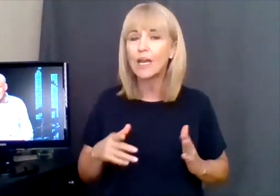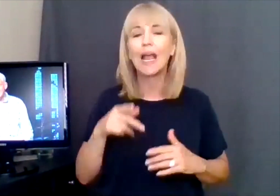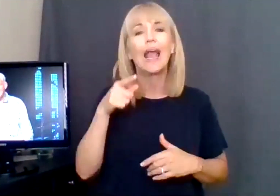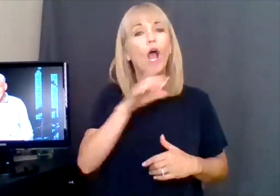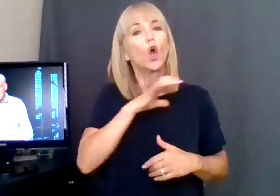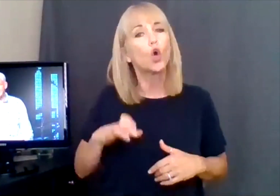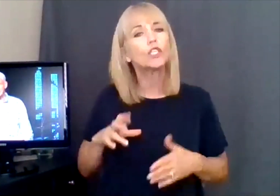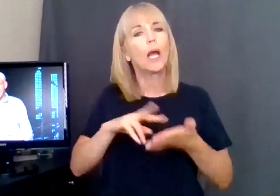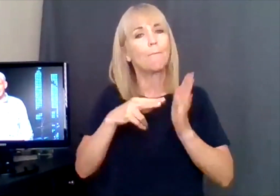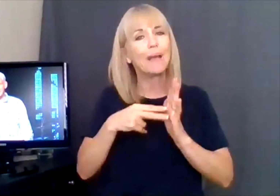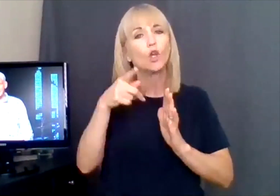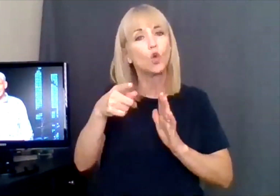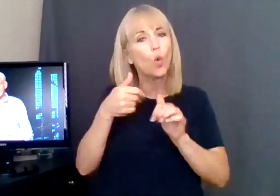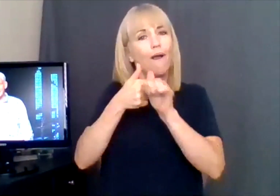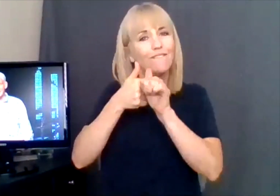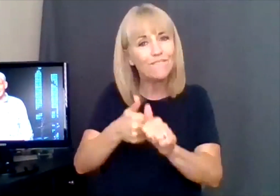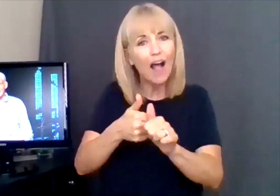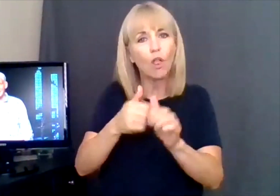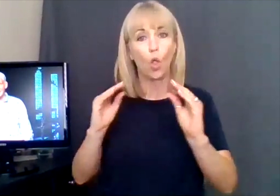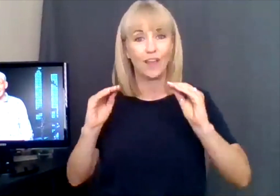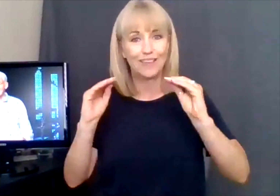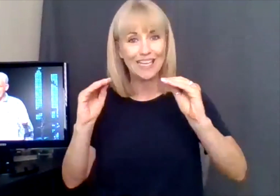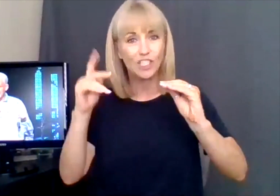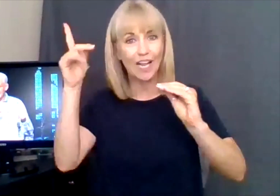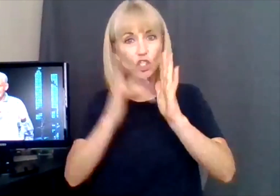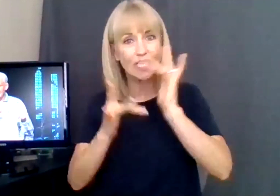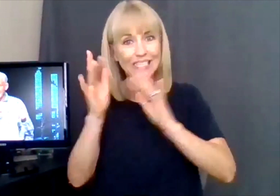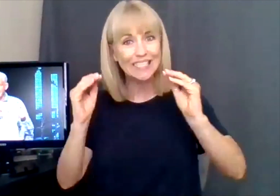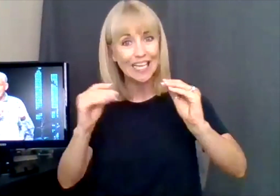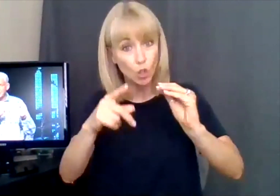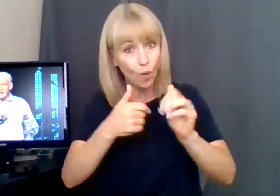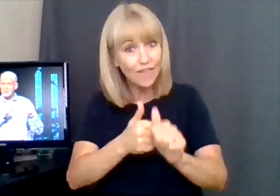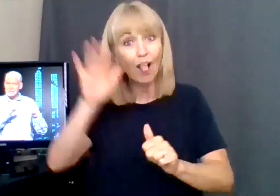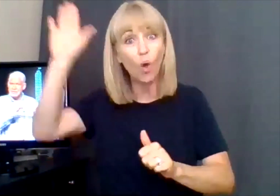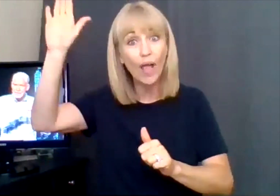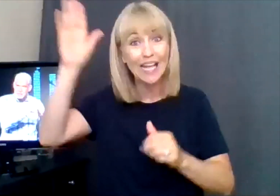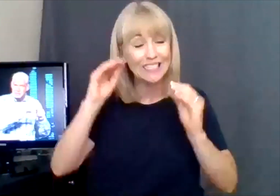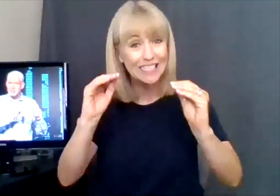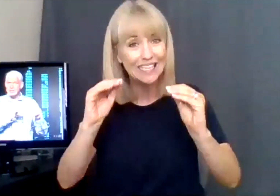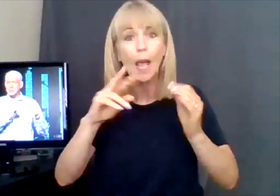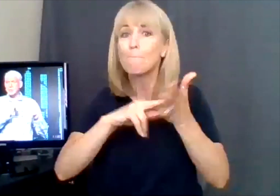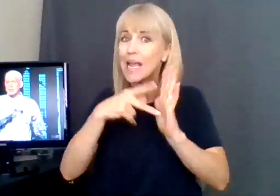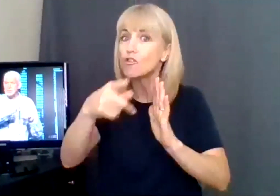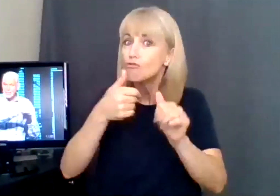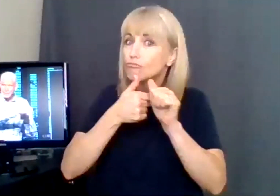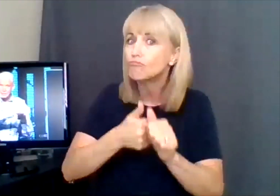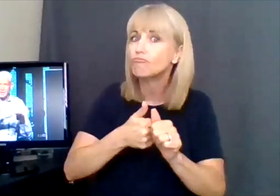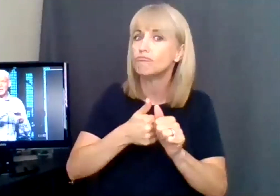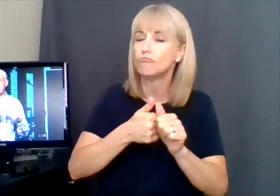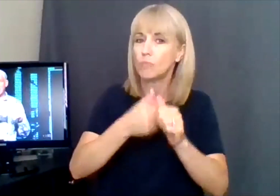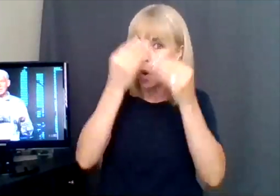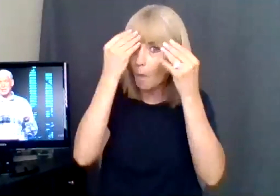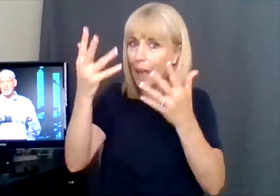the teachings of Jesus Christ. It's that a person who follows the teachings of Jesus. So whatever